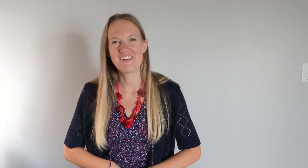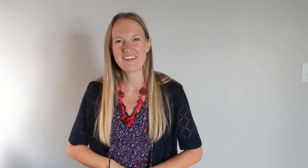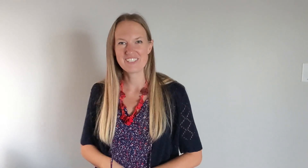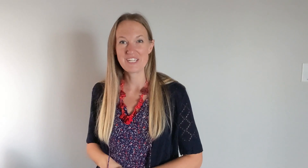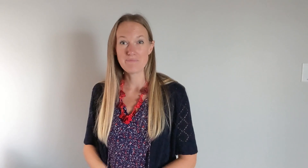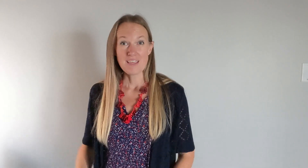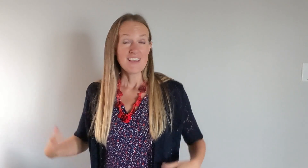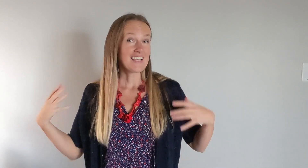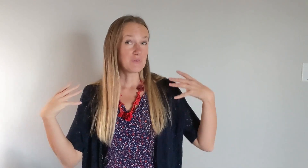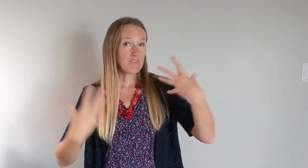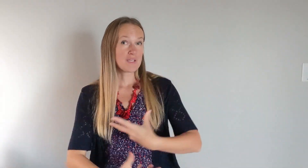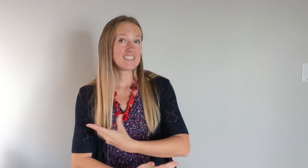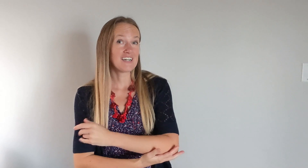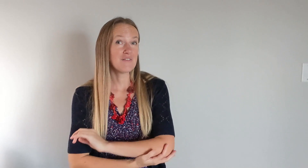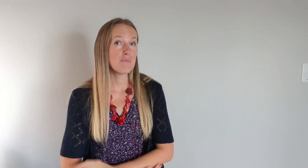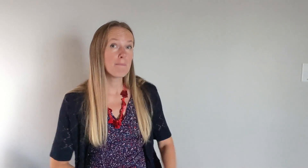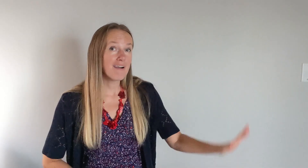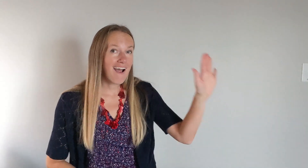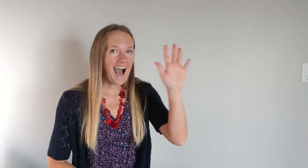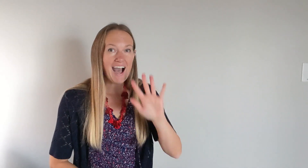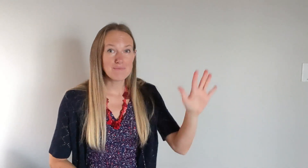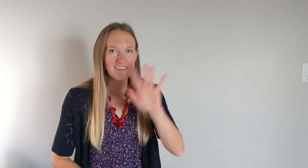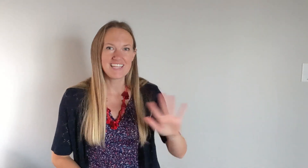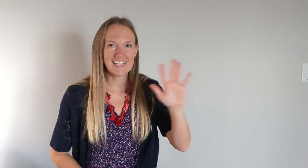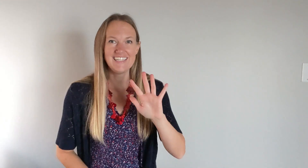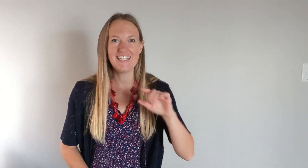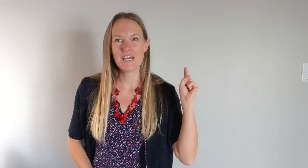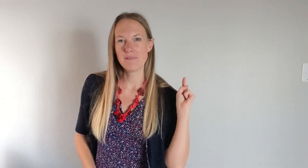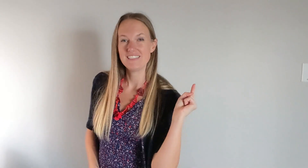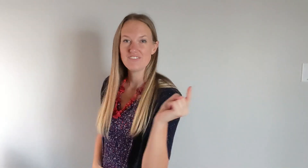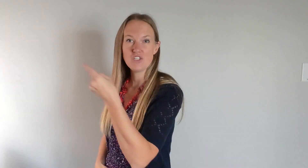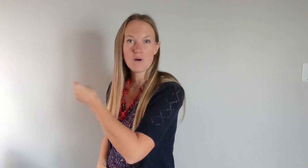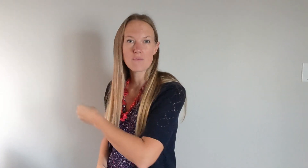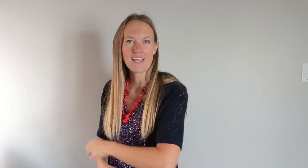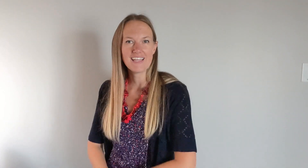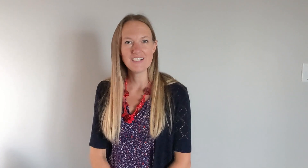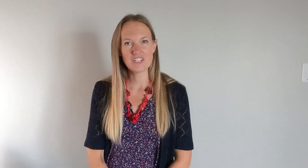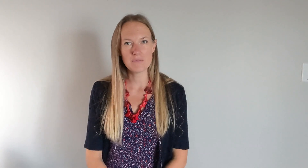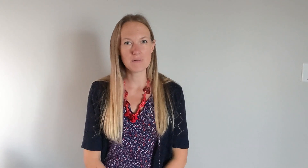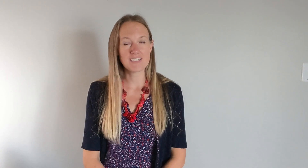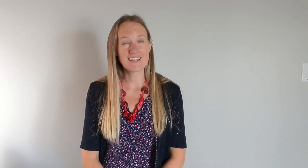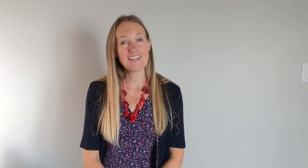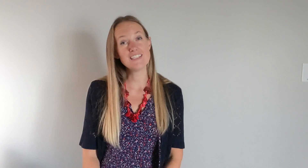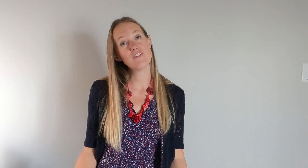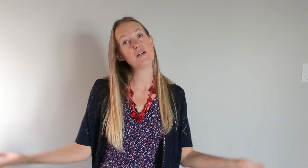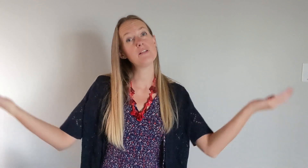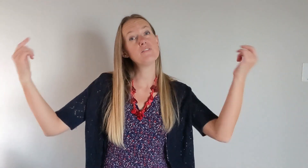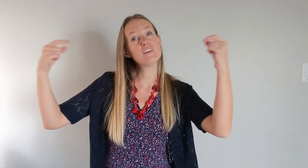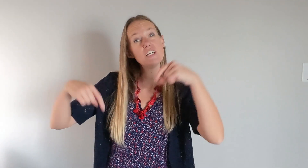favorite version. Okay, so before we get started, remember, I am left-handed. That means if you are right-handed, you're going to mirror my signs. If you look below the video